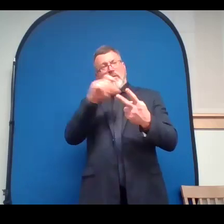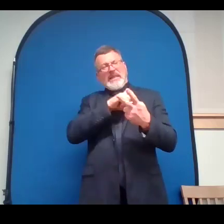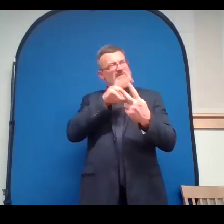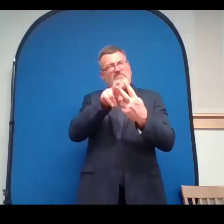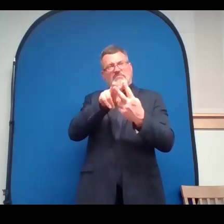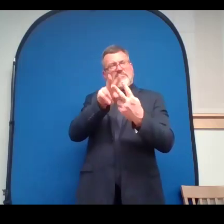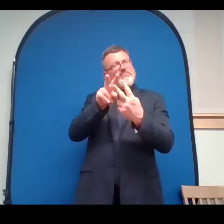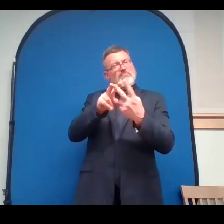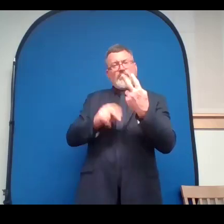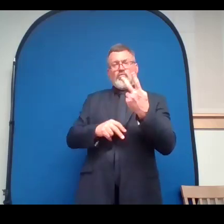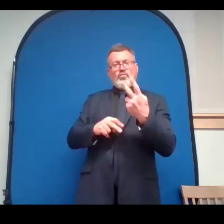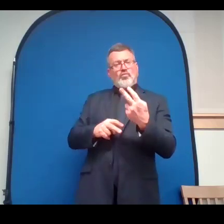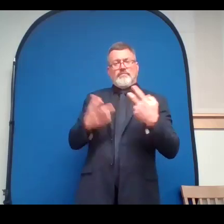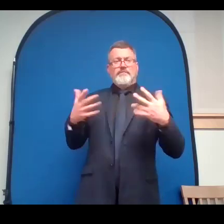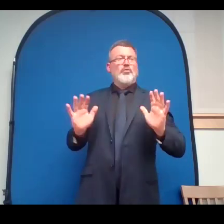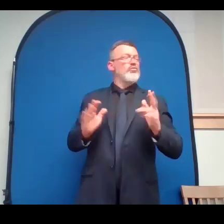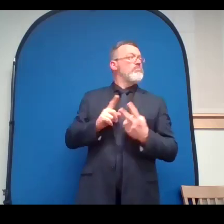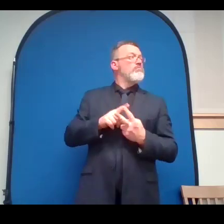Well, why not?